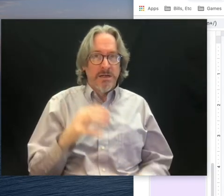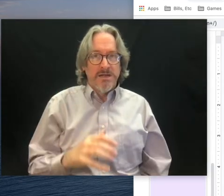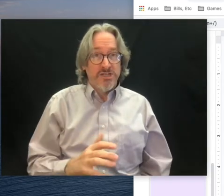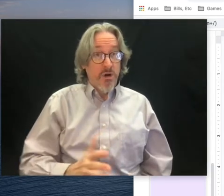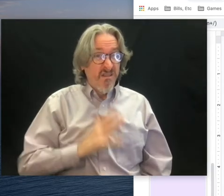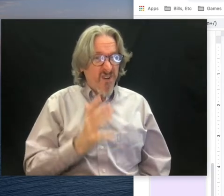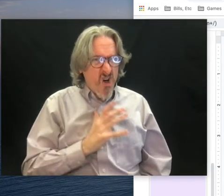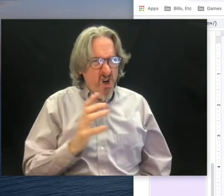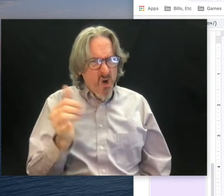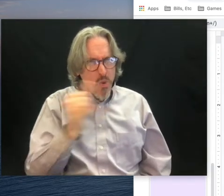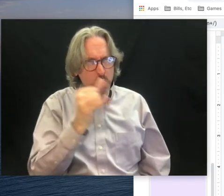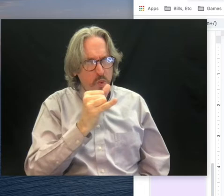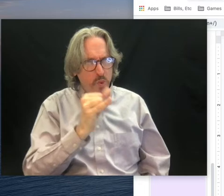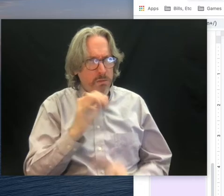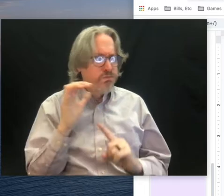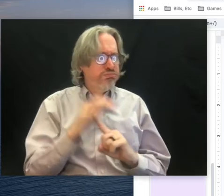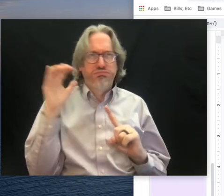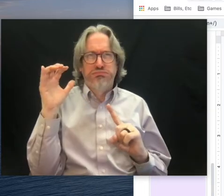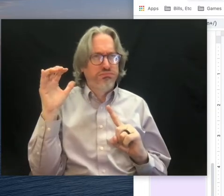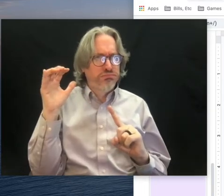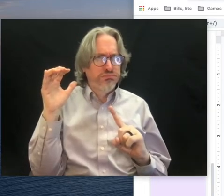best. So